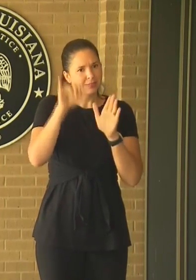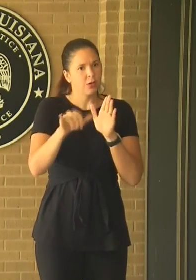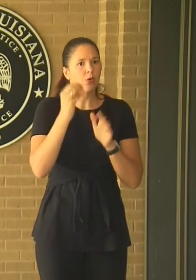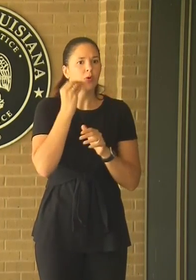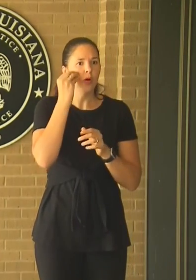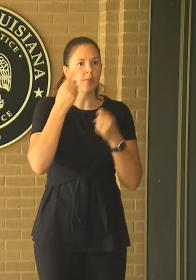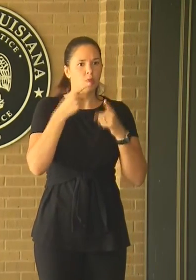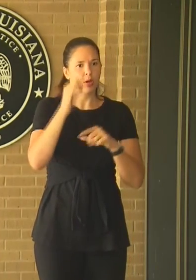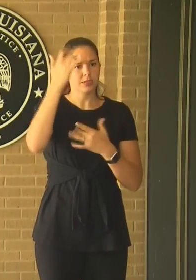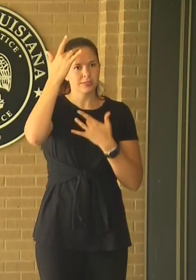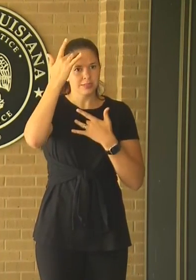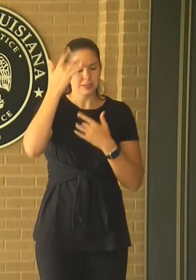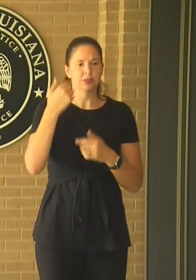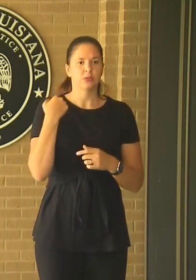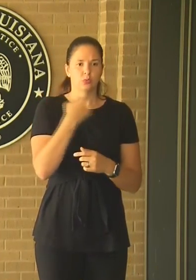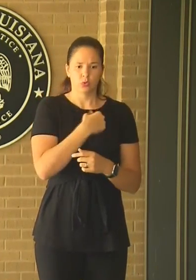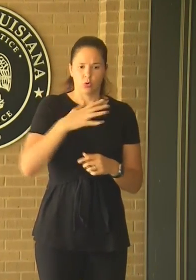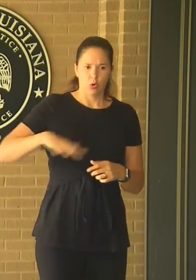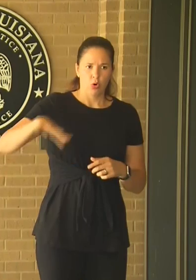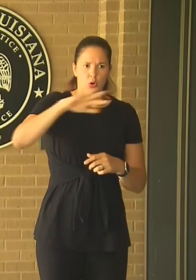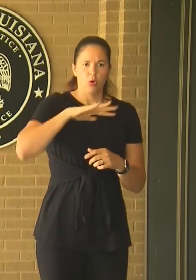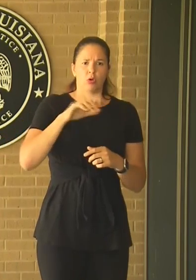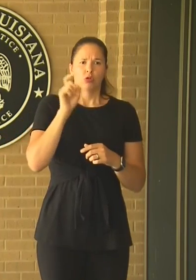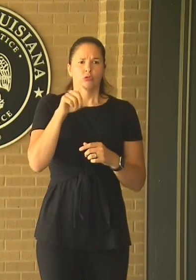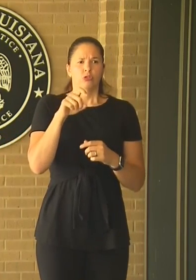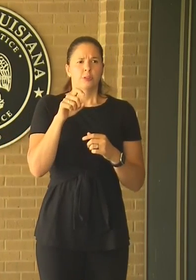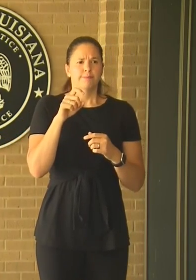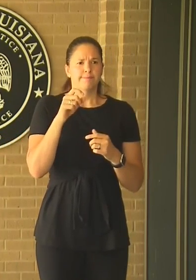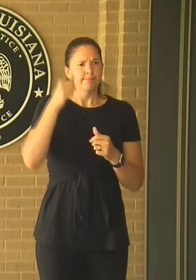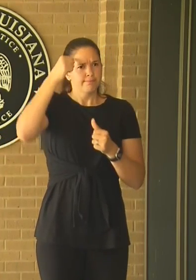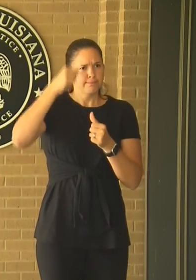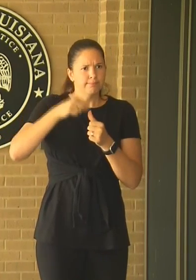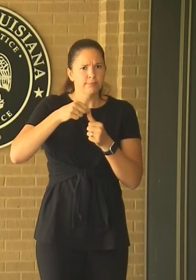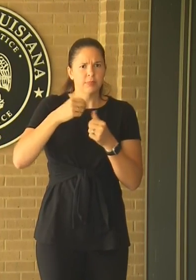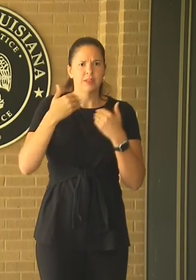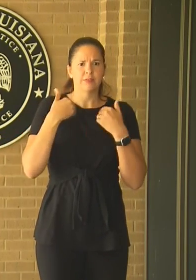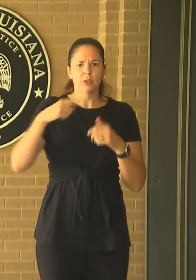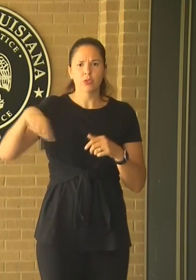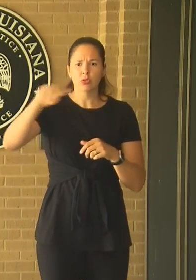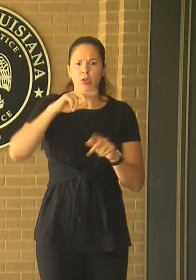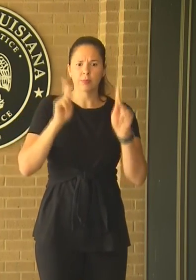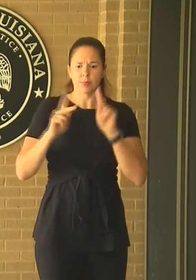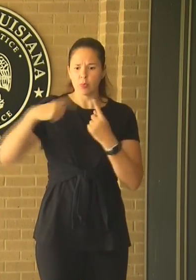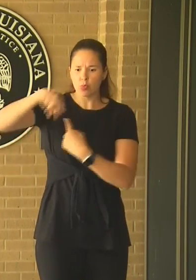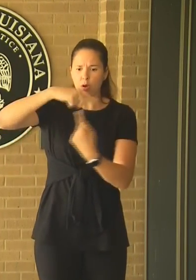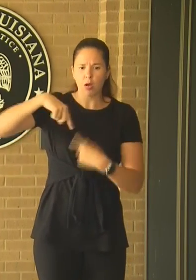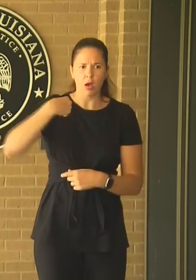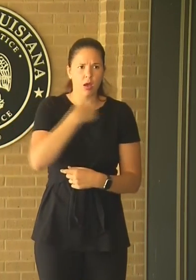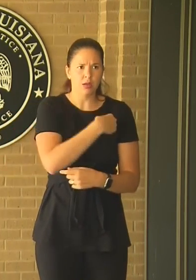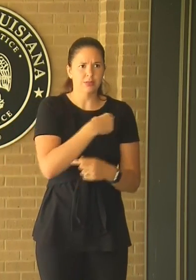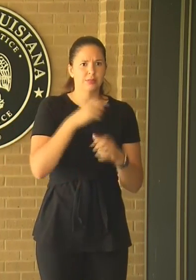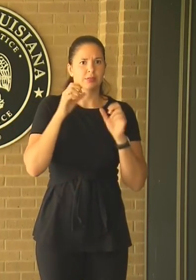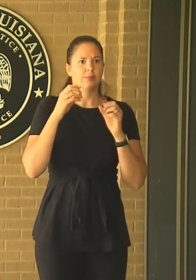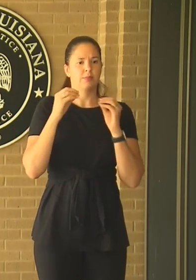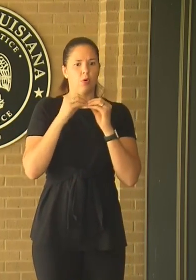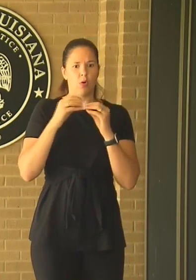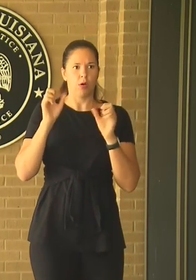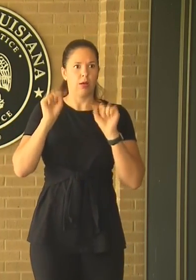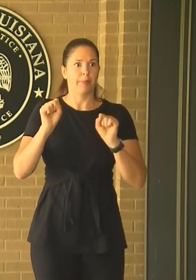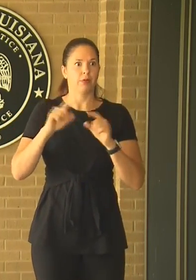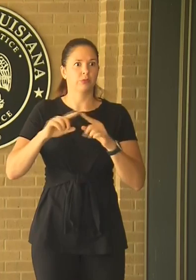when you are sick. And we should all be very mindful that there are those among us who are much more vulnerable to this